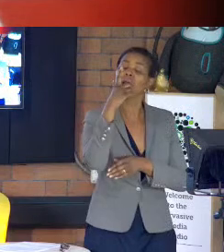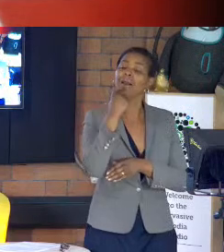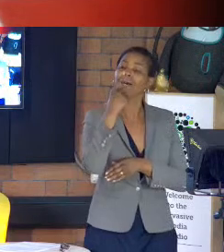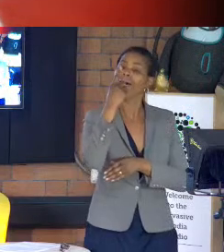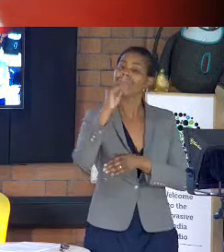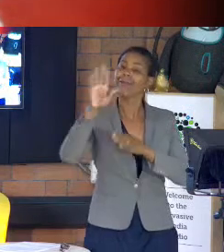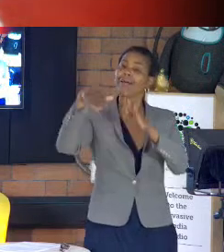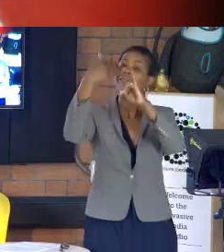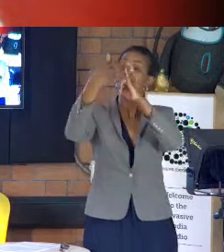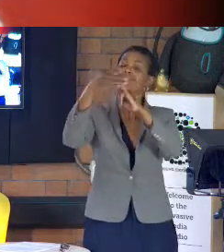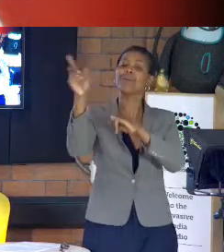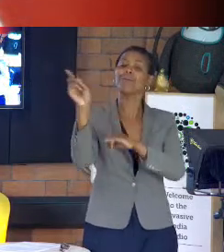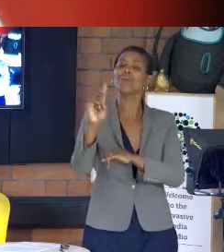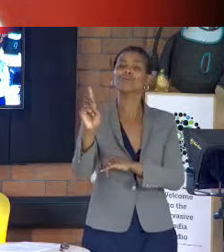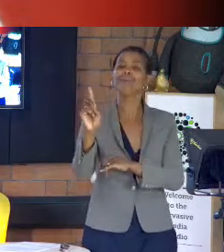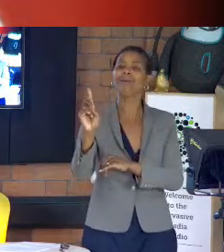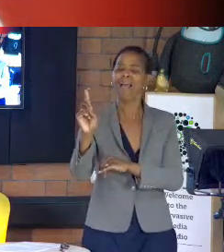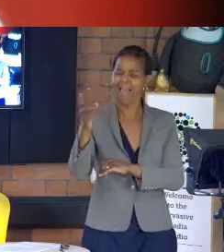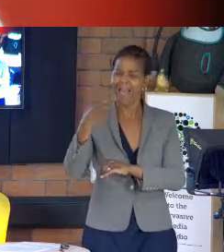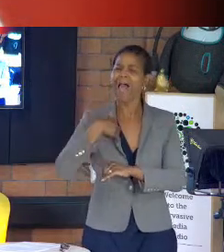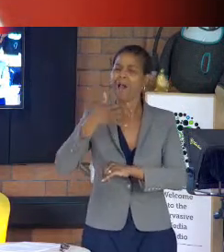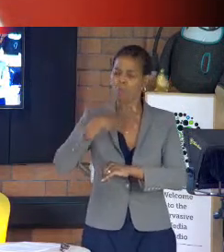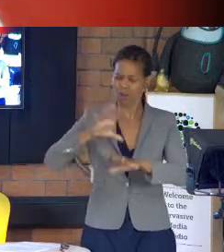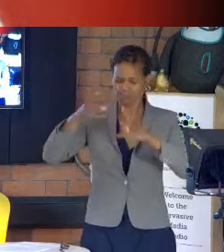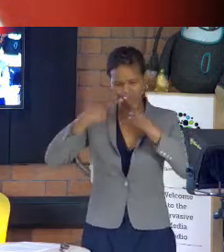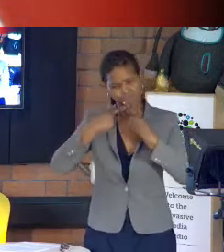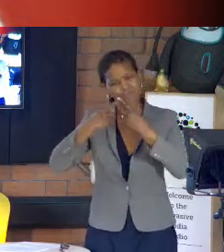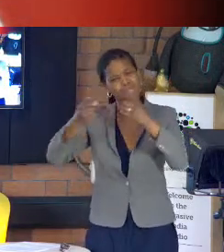words I would like to send.